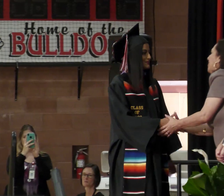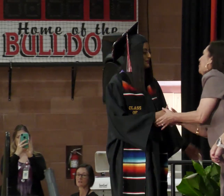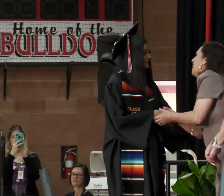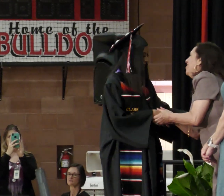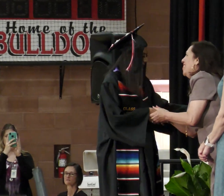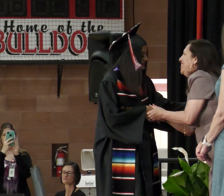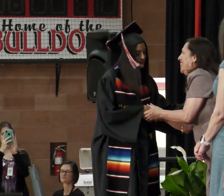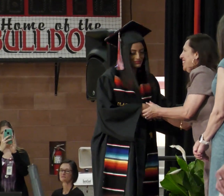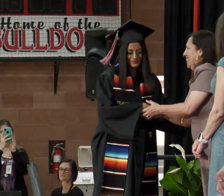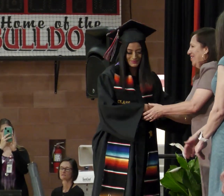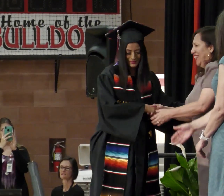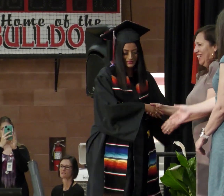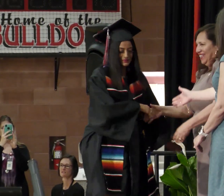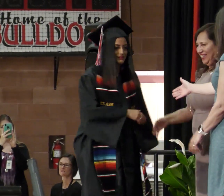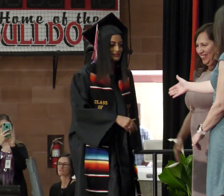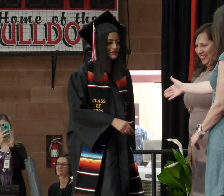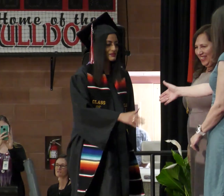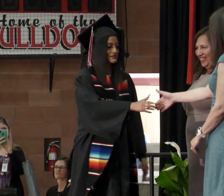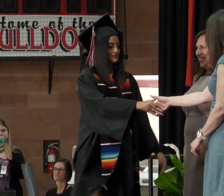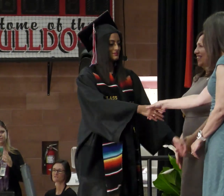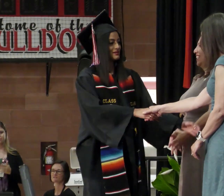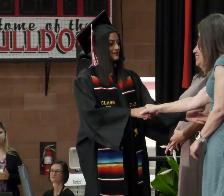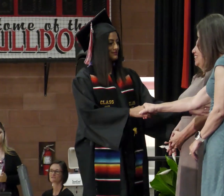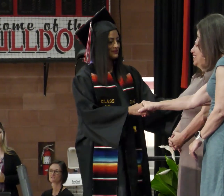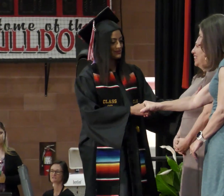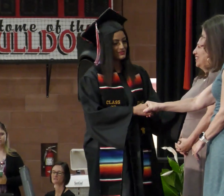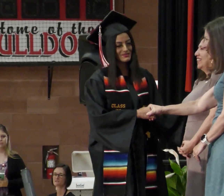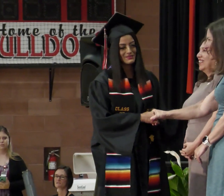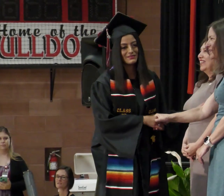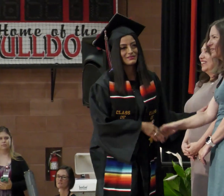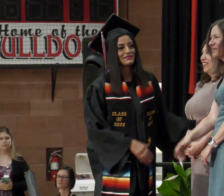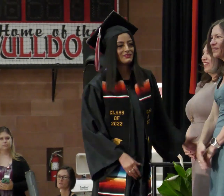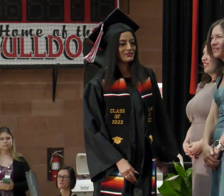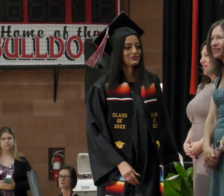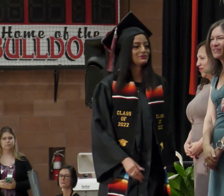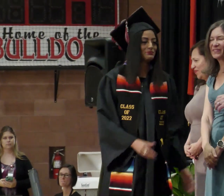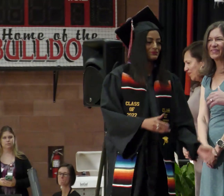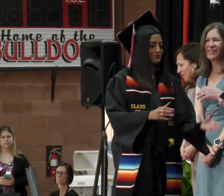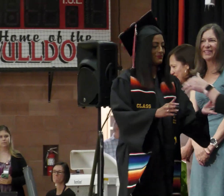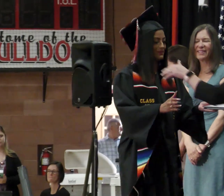She's shaking the hand of Yolanda Also the hand of Miss Michelle